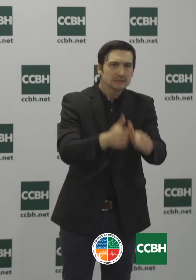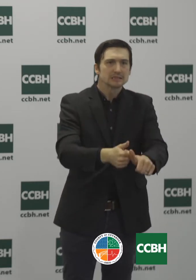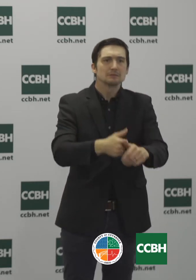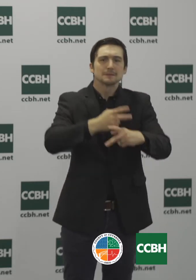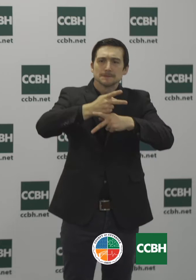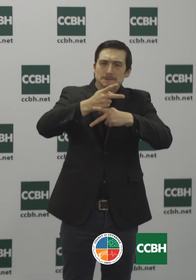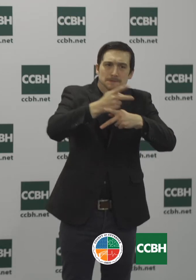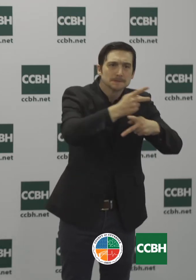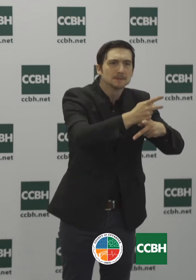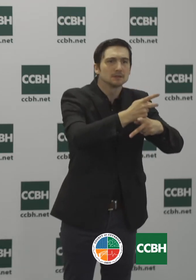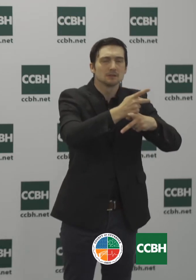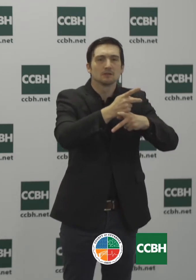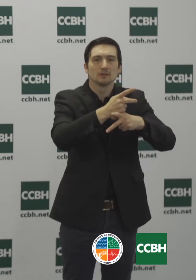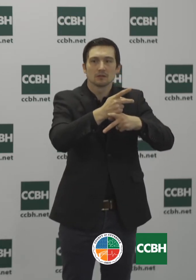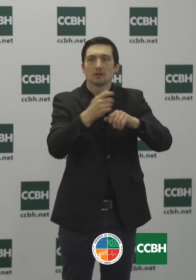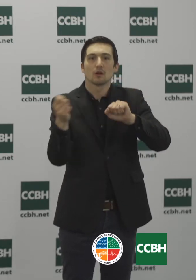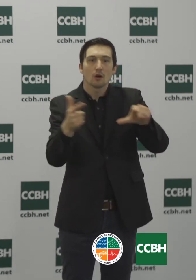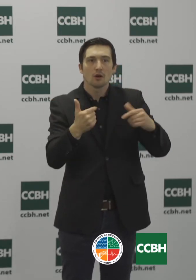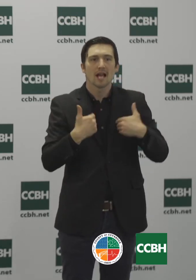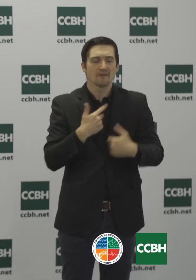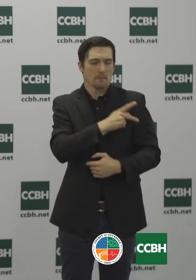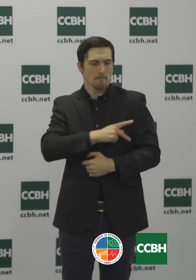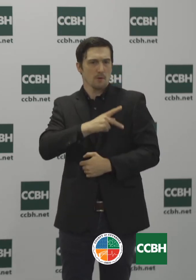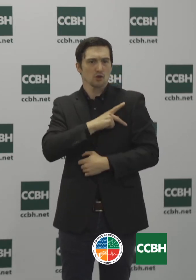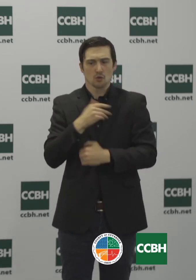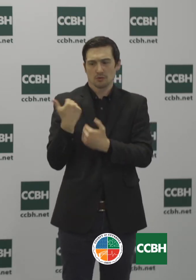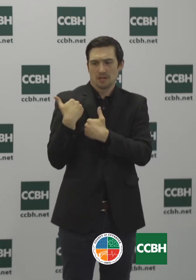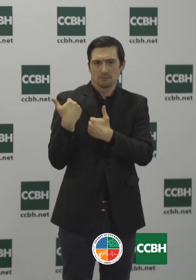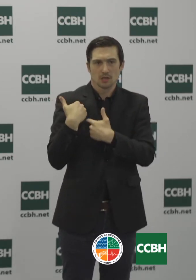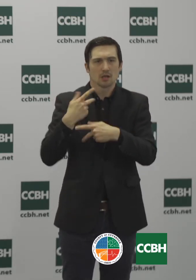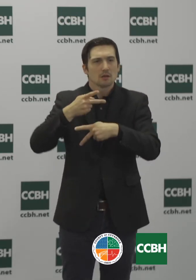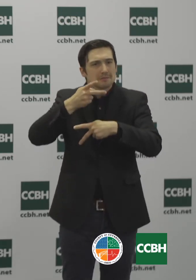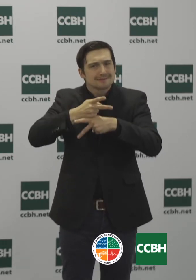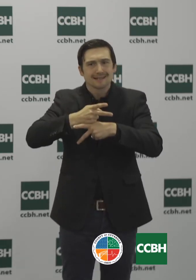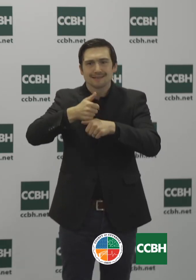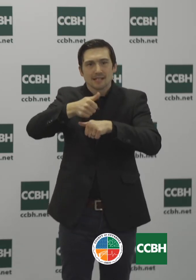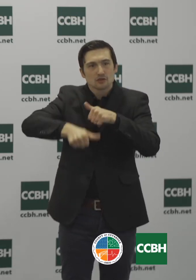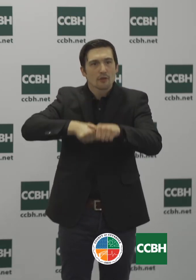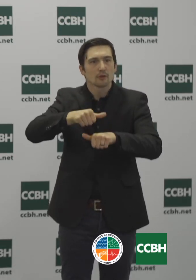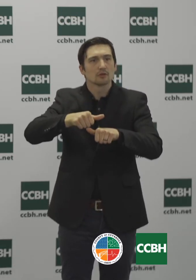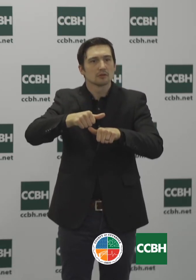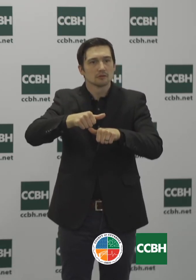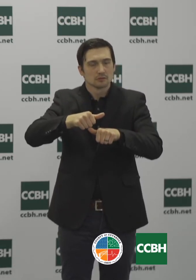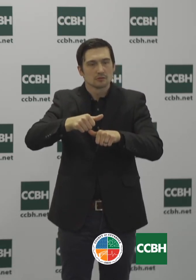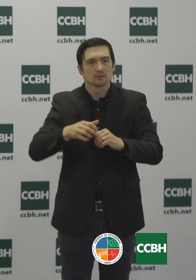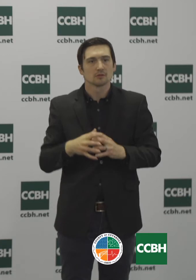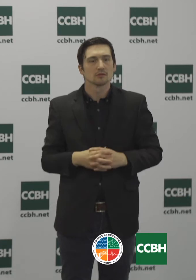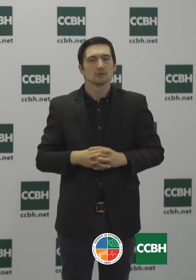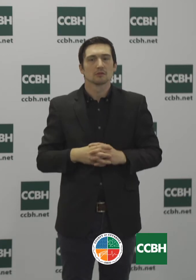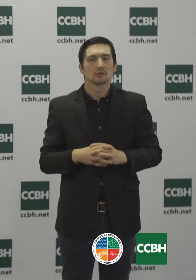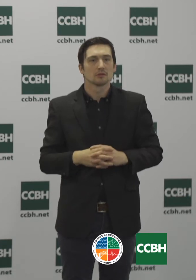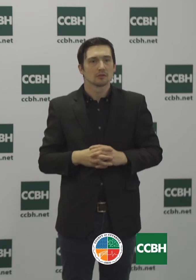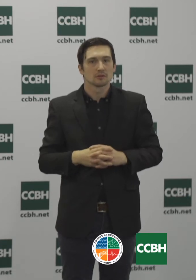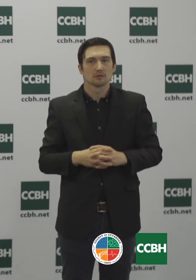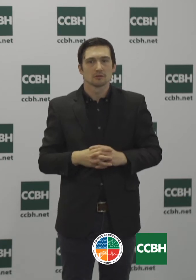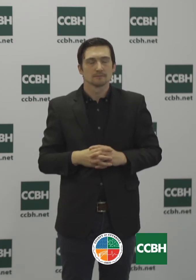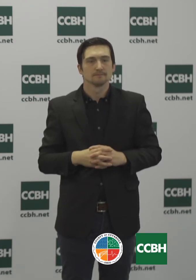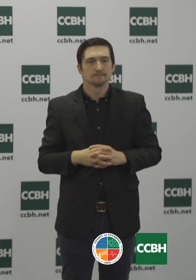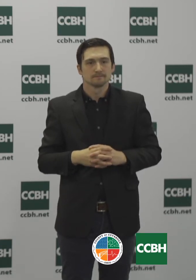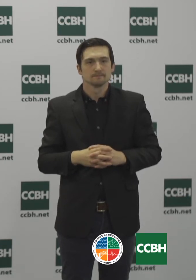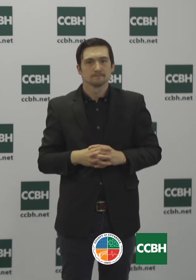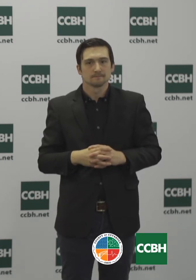coming days. All of us have a personal responsibility to protect each other. This is the only way forward.